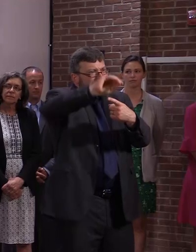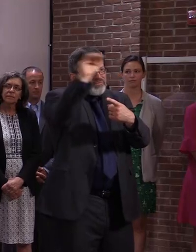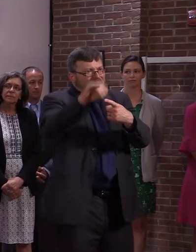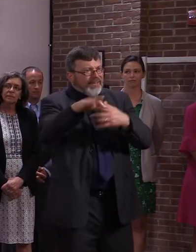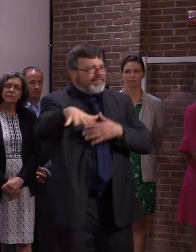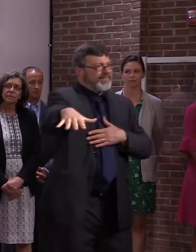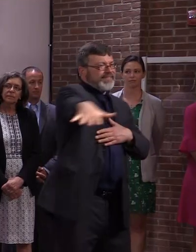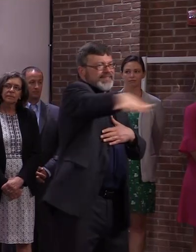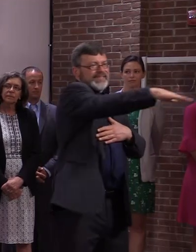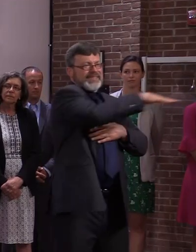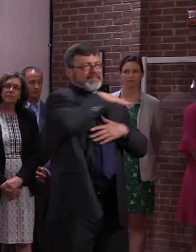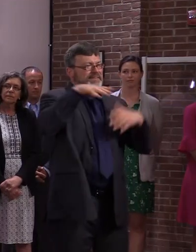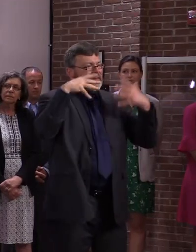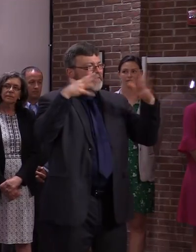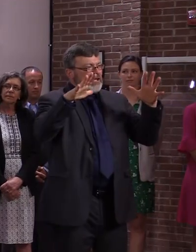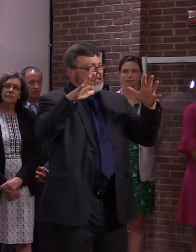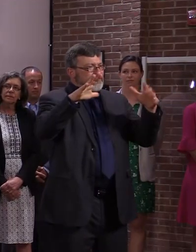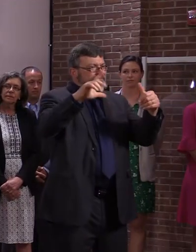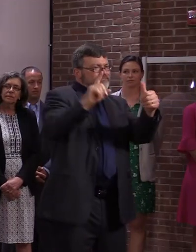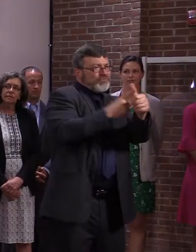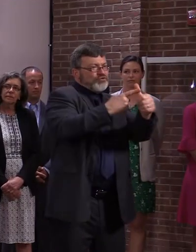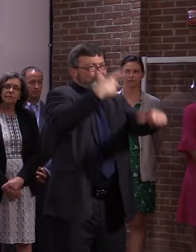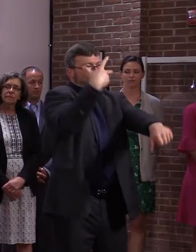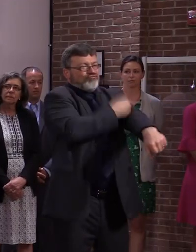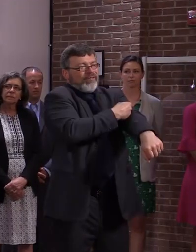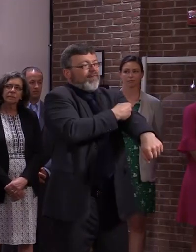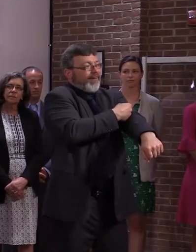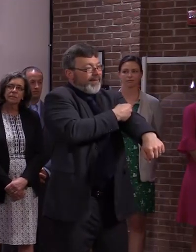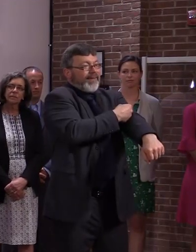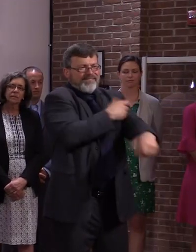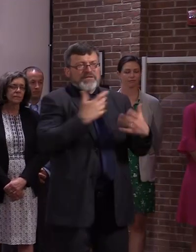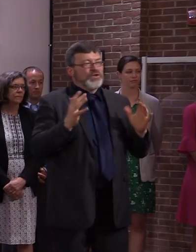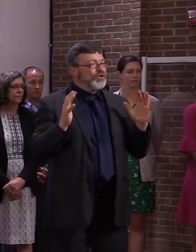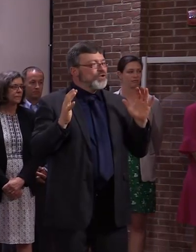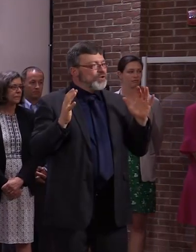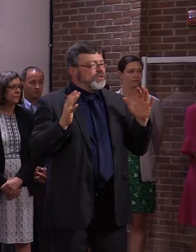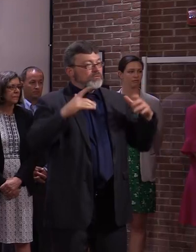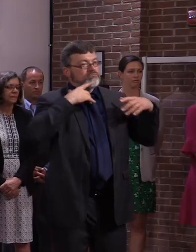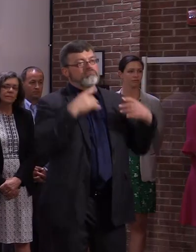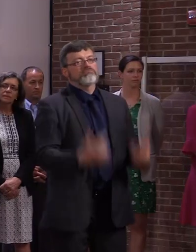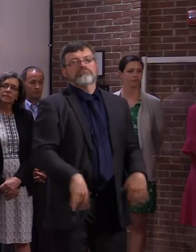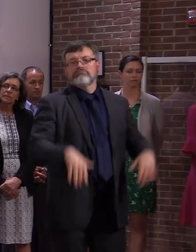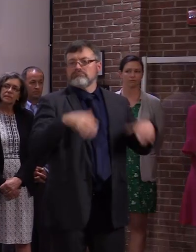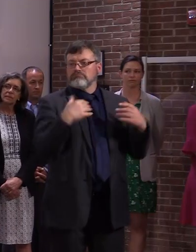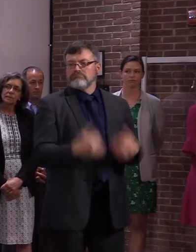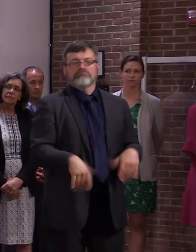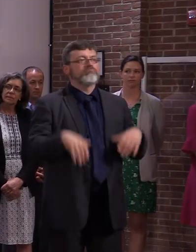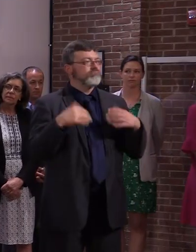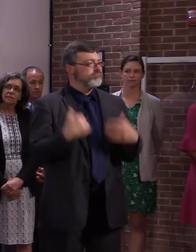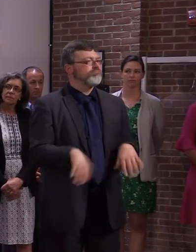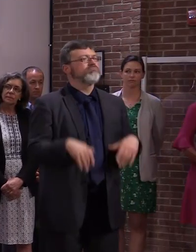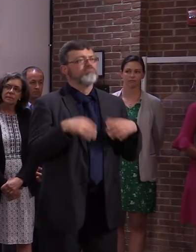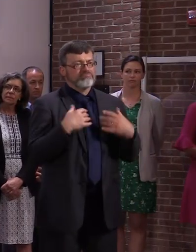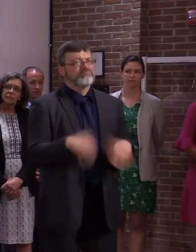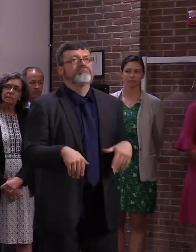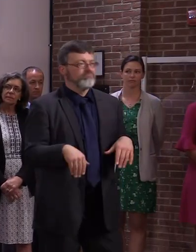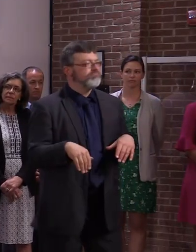those eligible are receiving vaccinations. It's a huge milestone. Again,